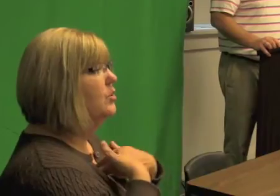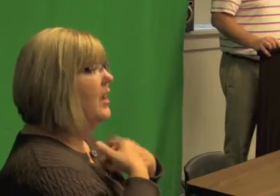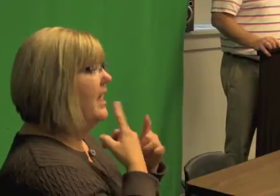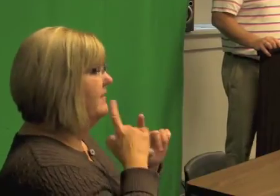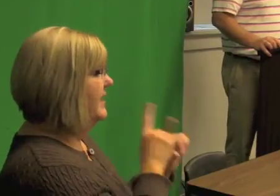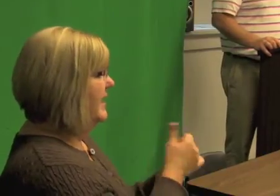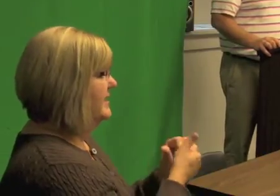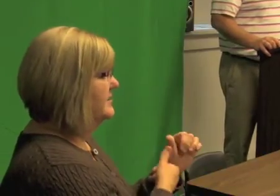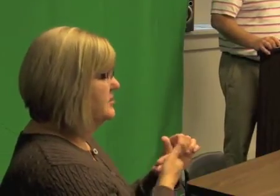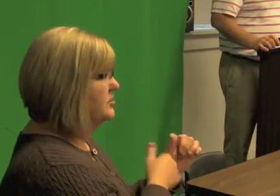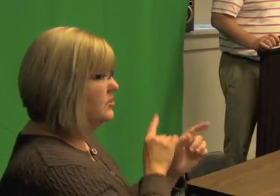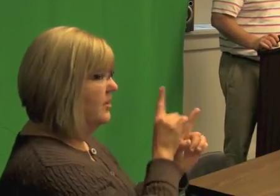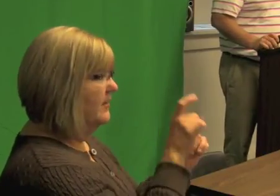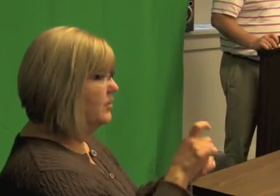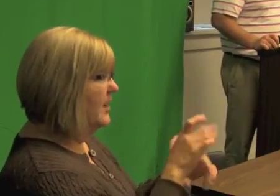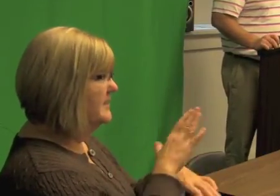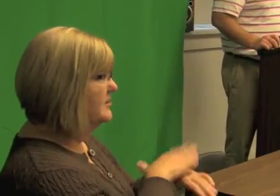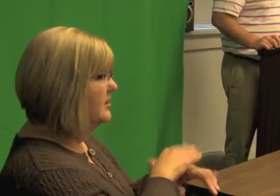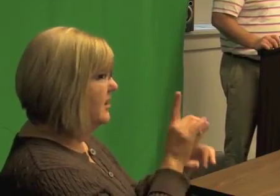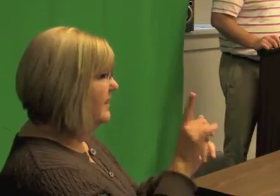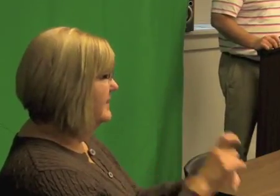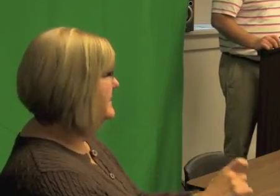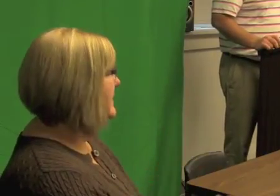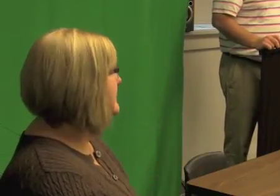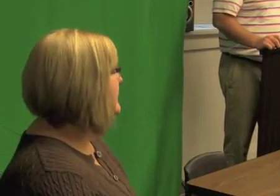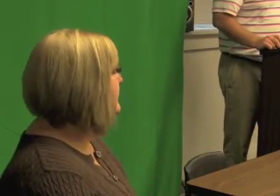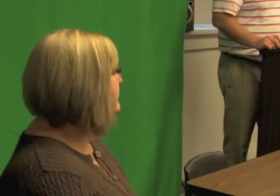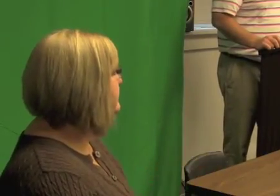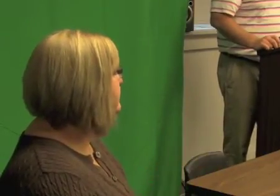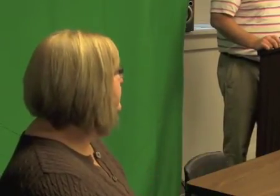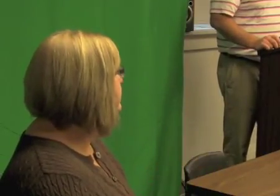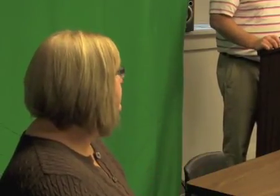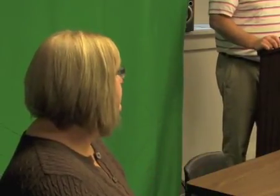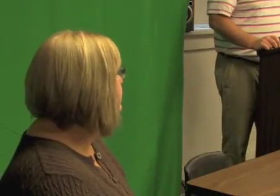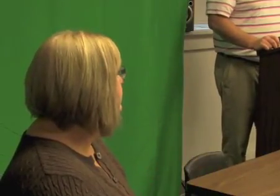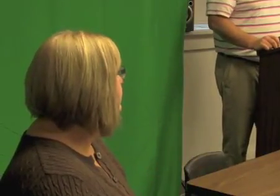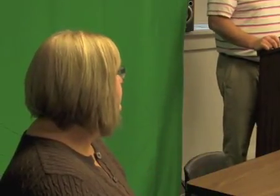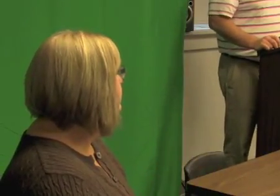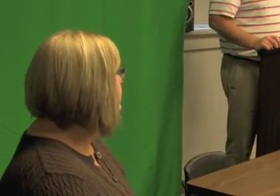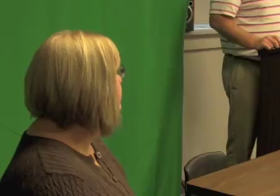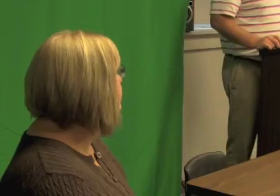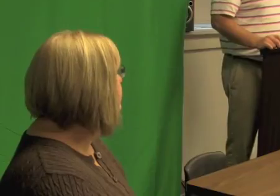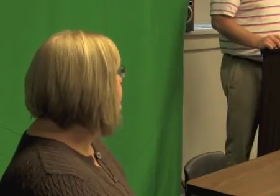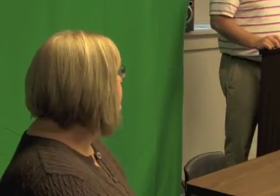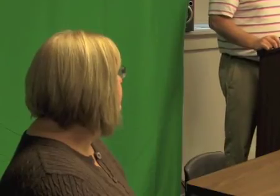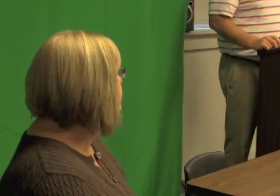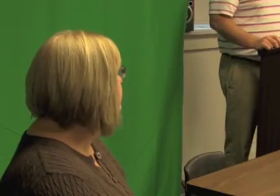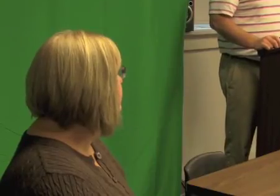every single question on the test. False.